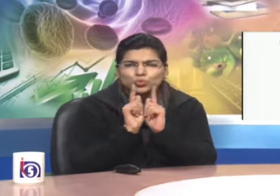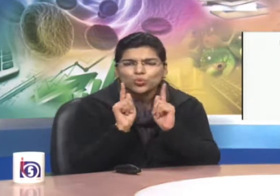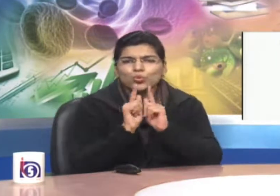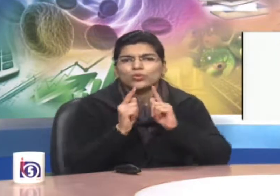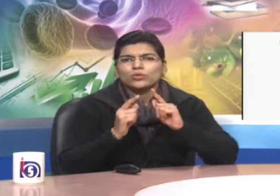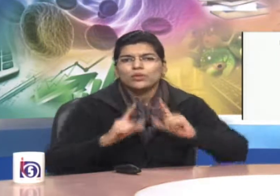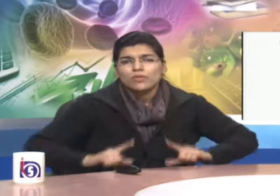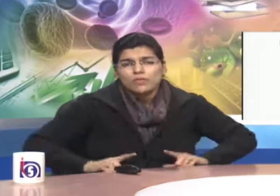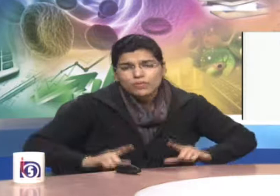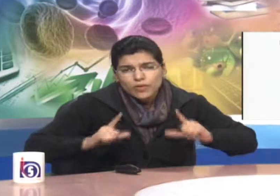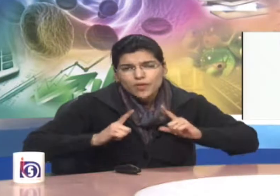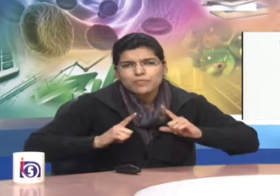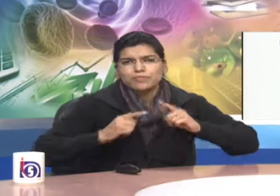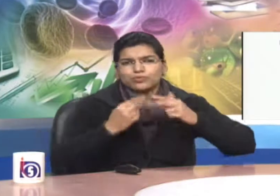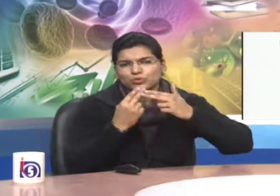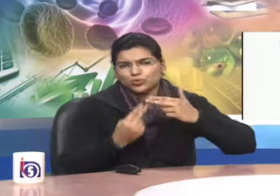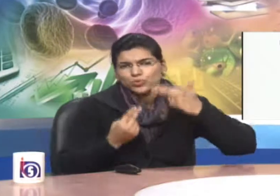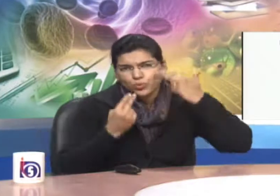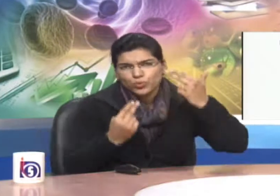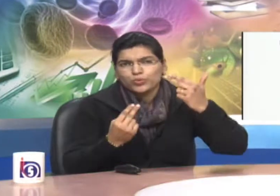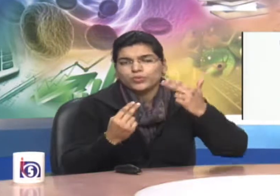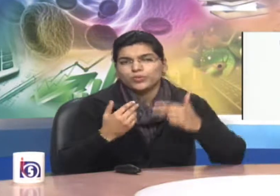His background, his lifestyle,